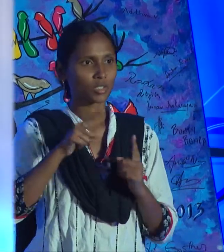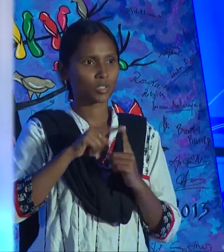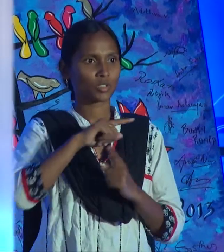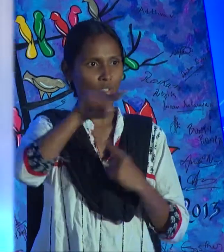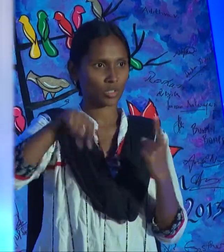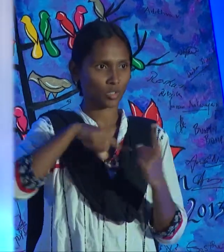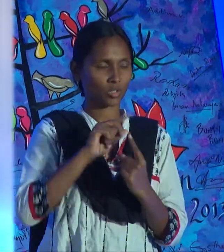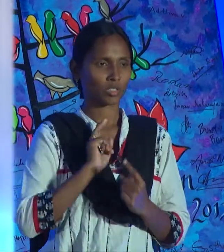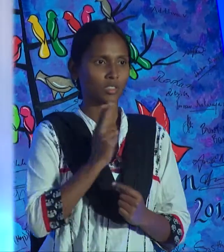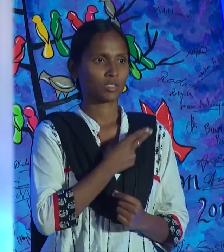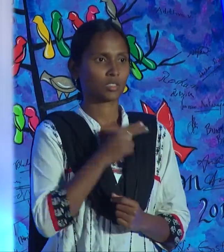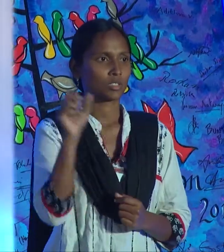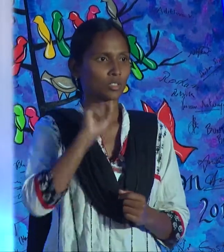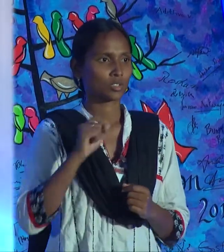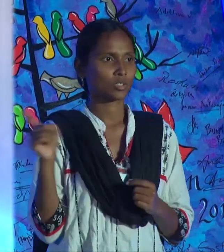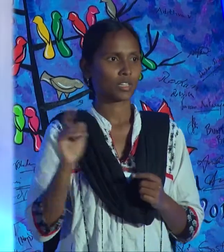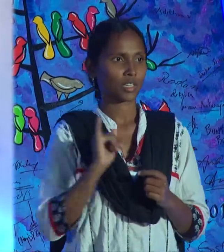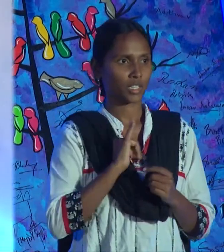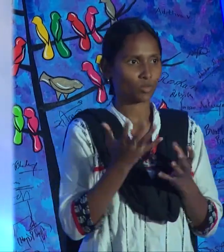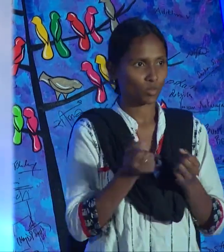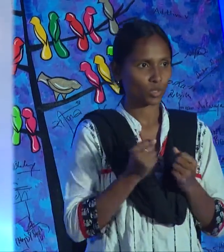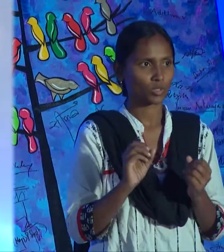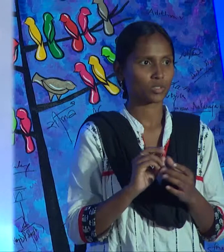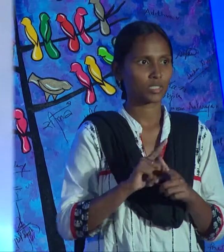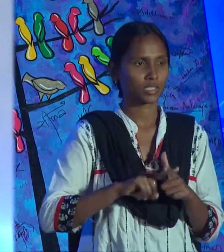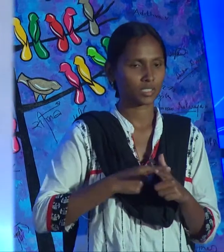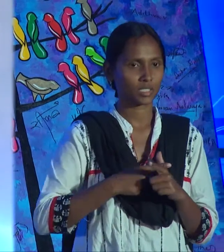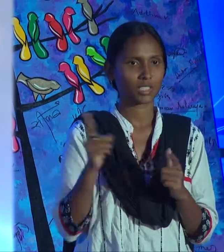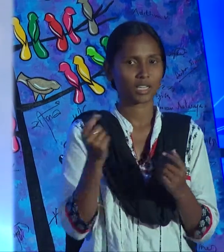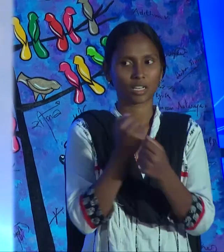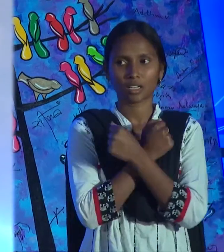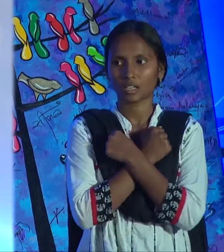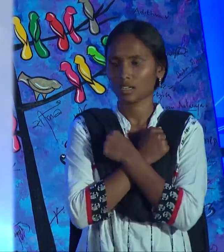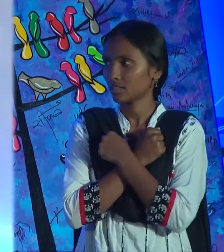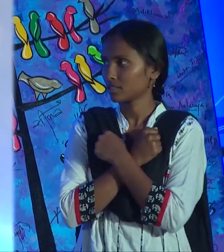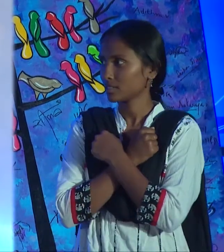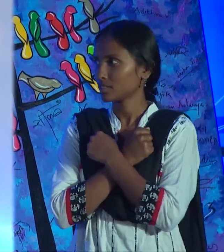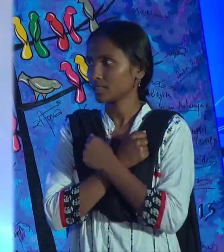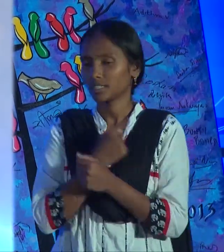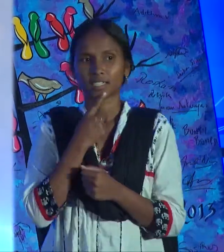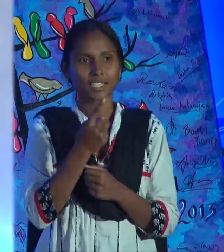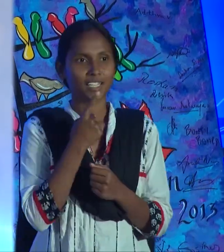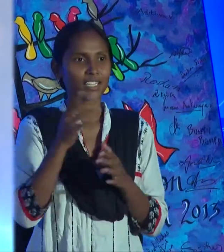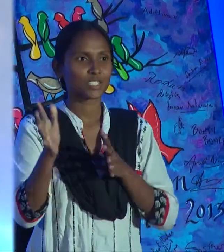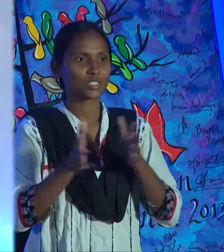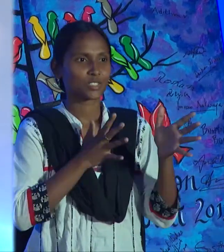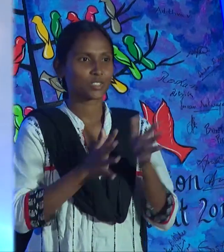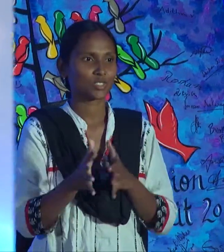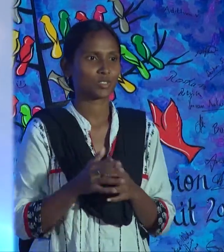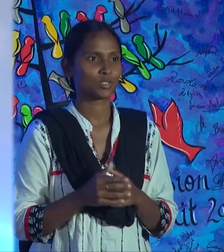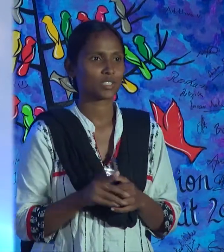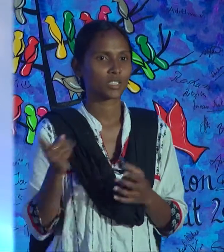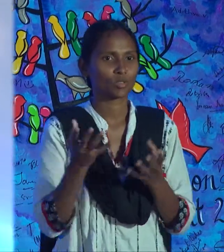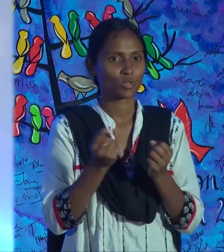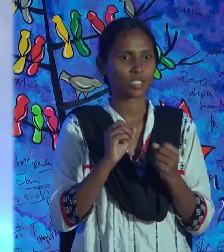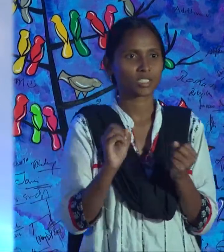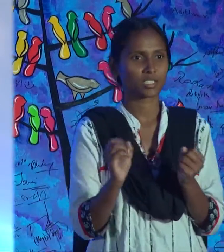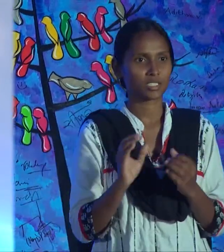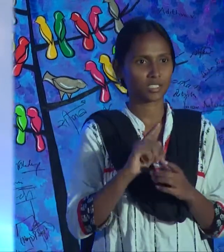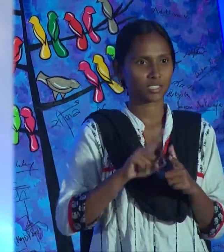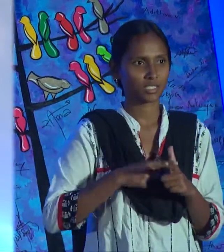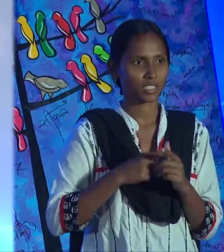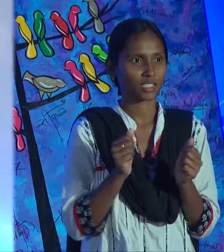around us. So I just want to start, you know, I love telling stories. So I want to start with a quick